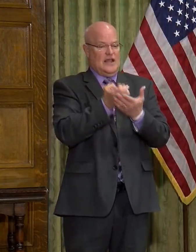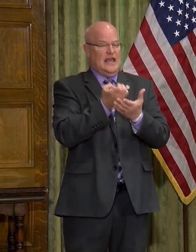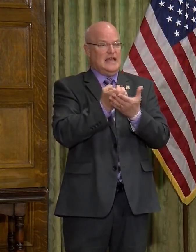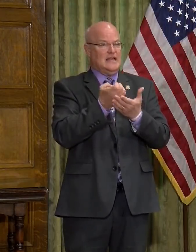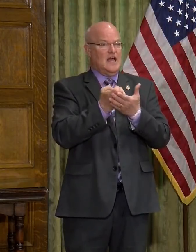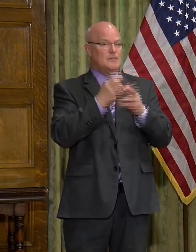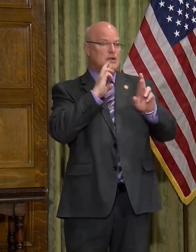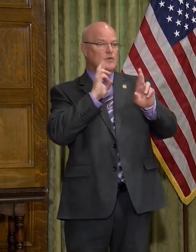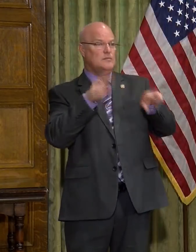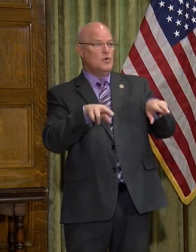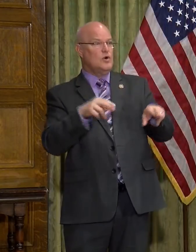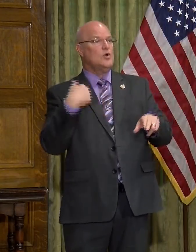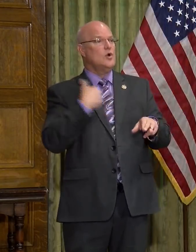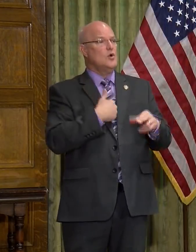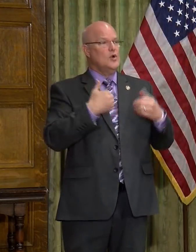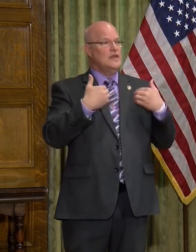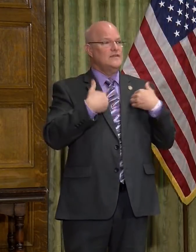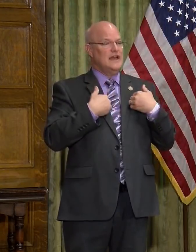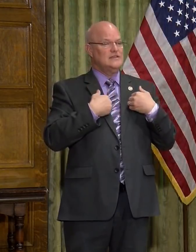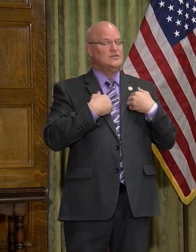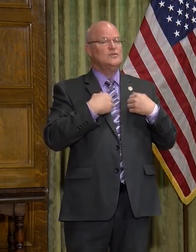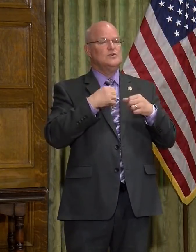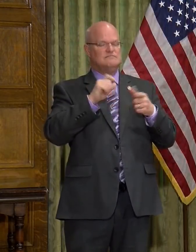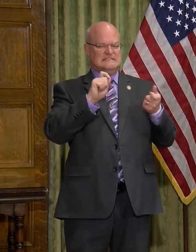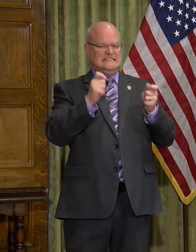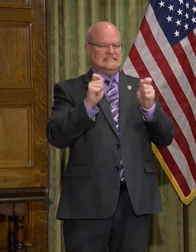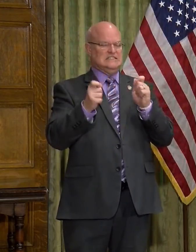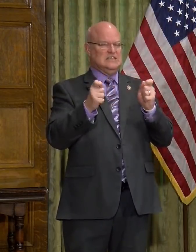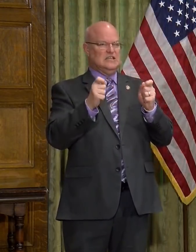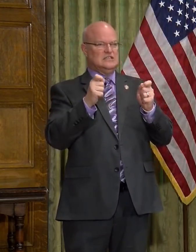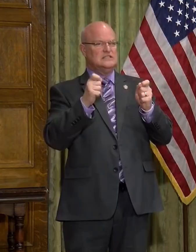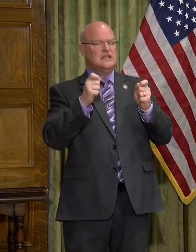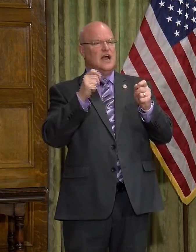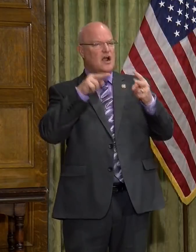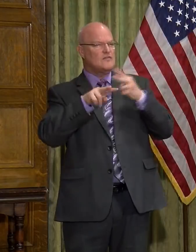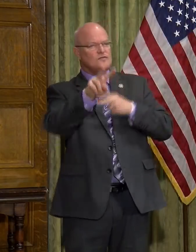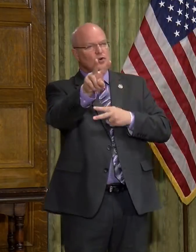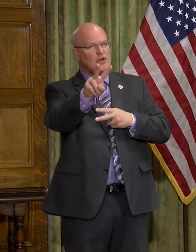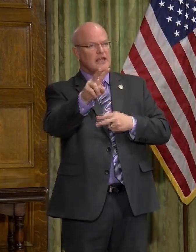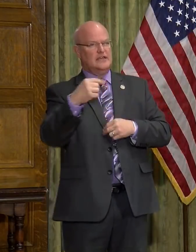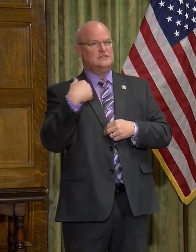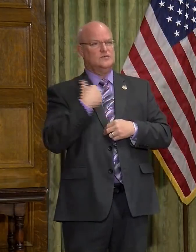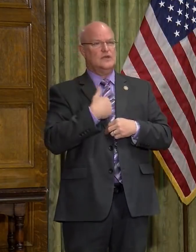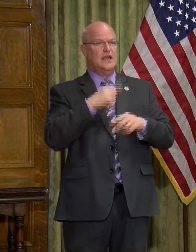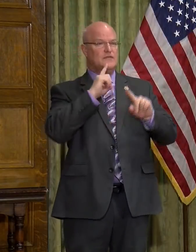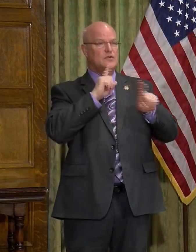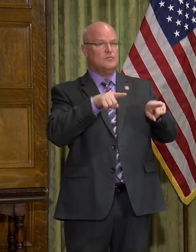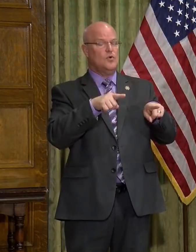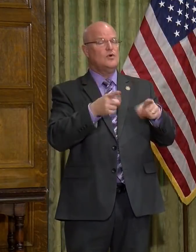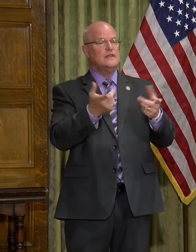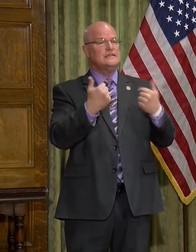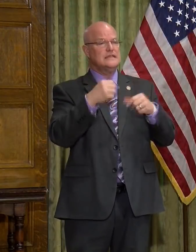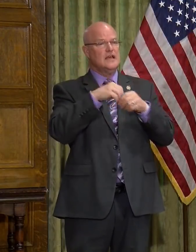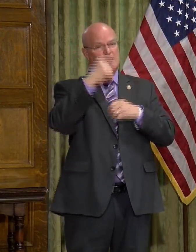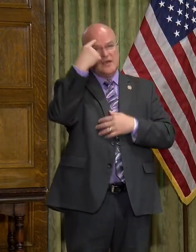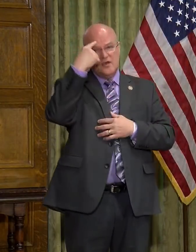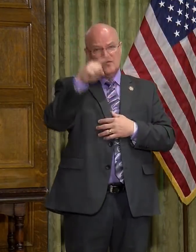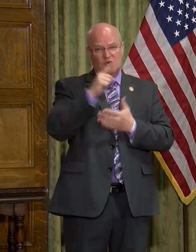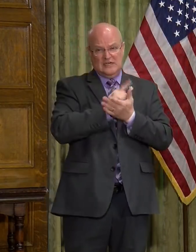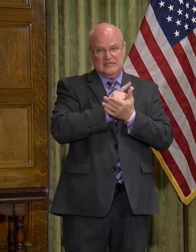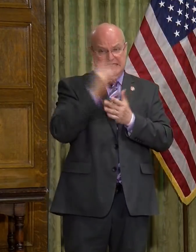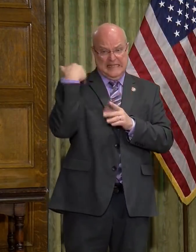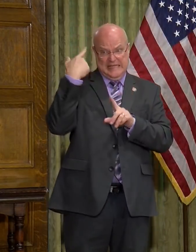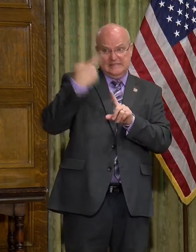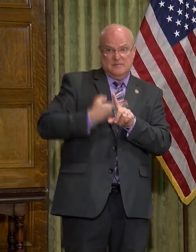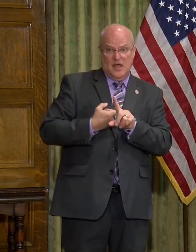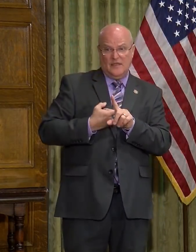economic report. We've had to adjust our revenue forecast. We have the report that was come in for last